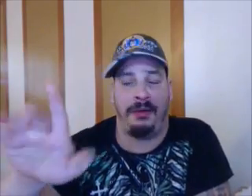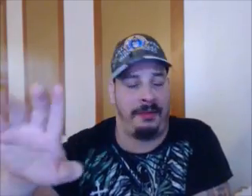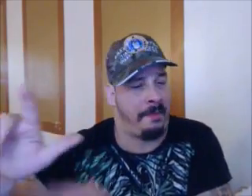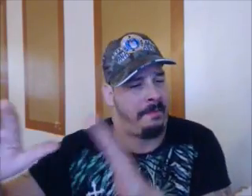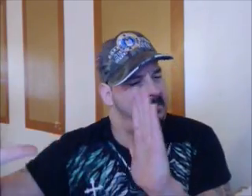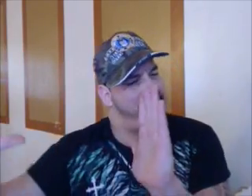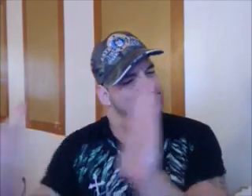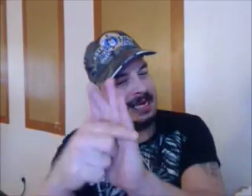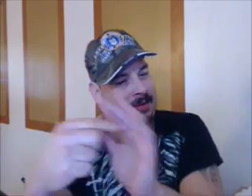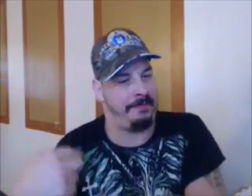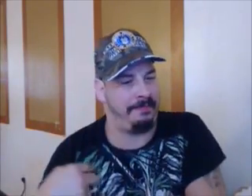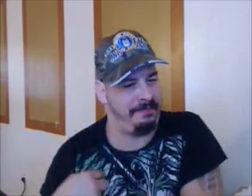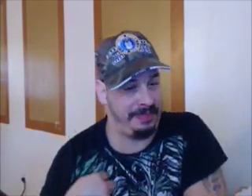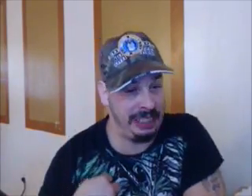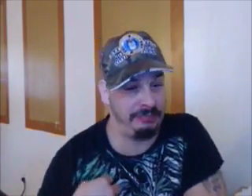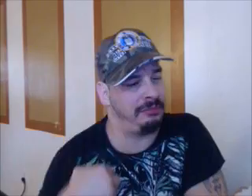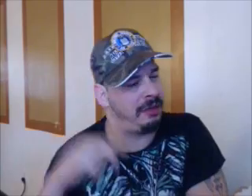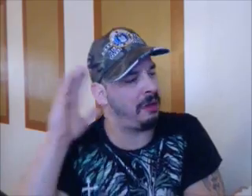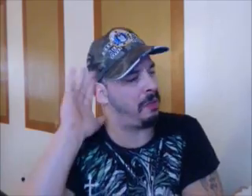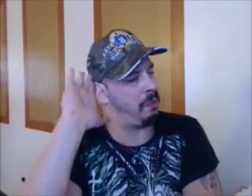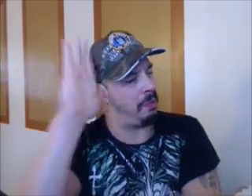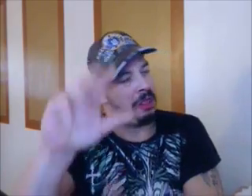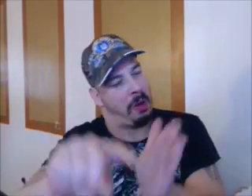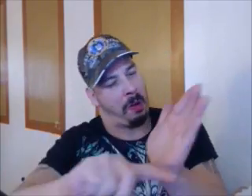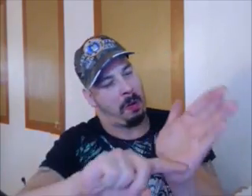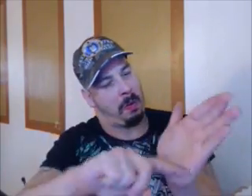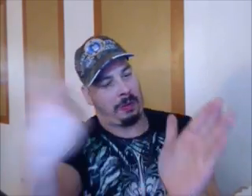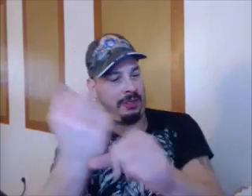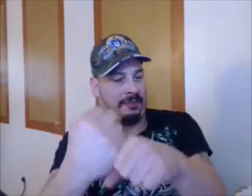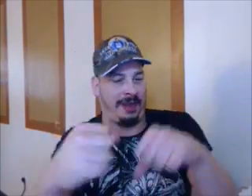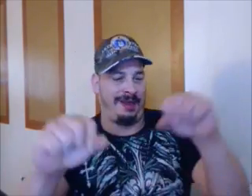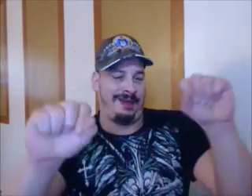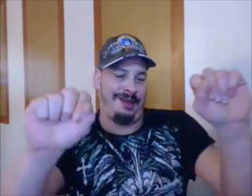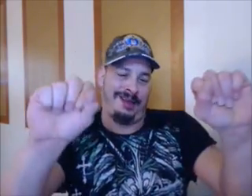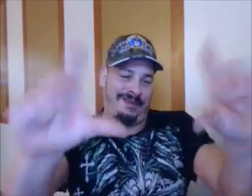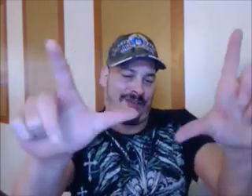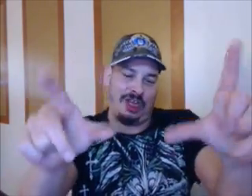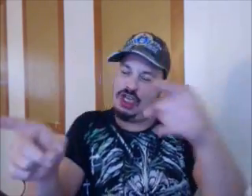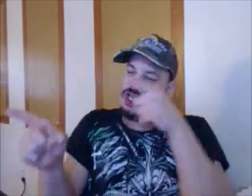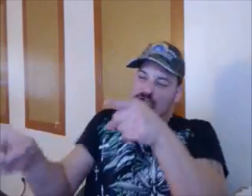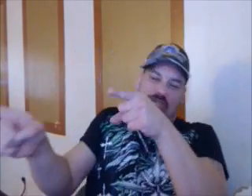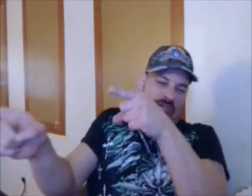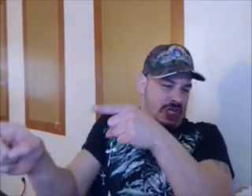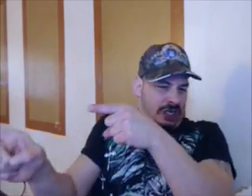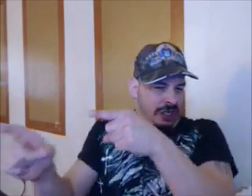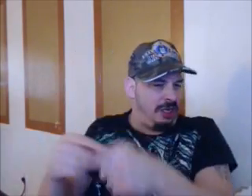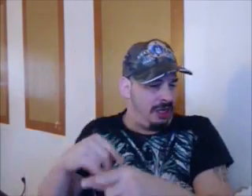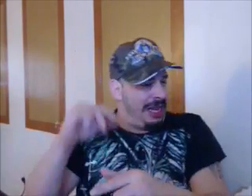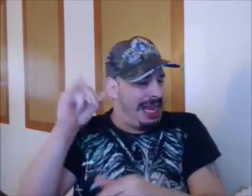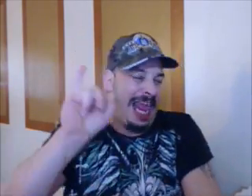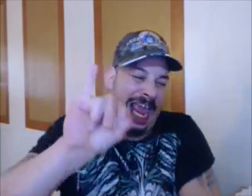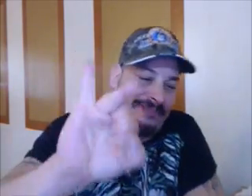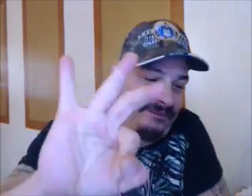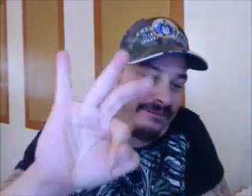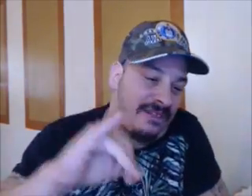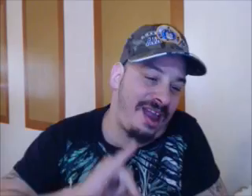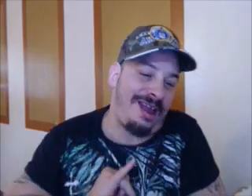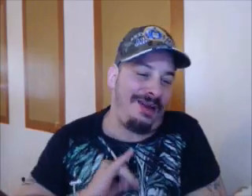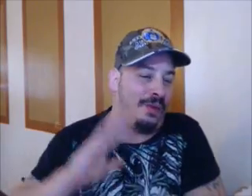and there isn't proper evidence before me relating to the public perception of the matter.